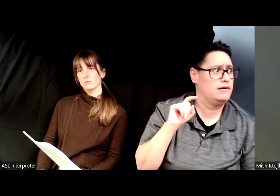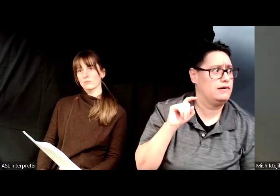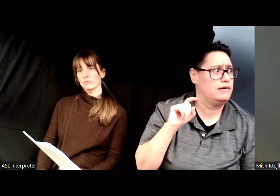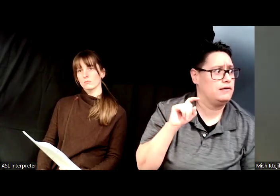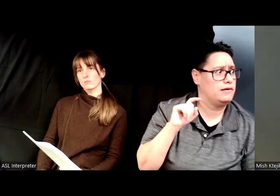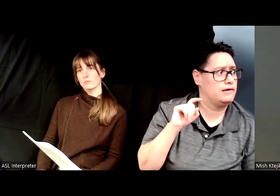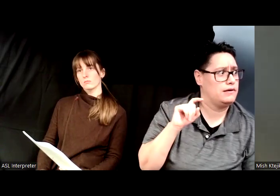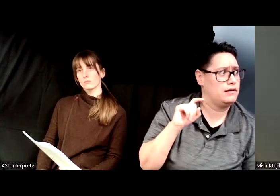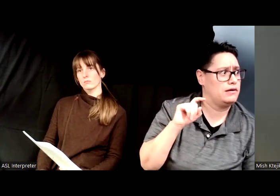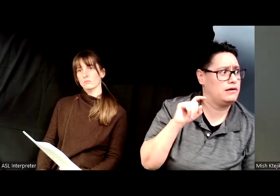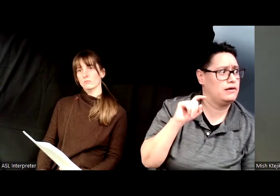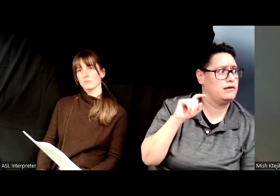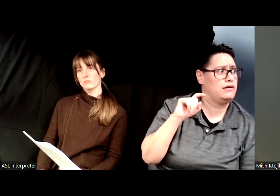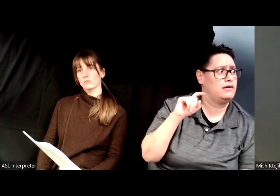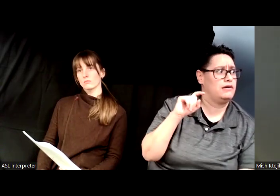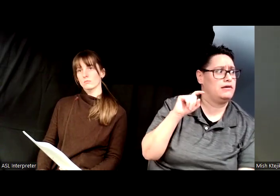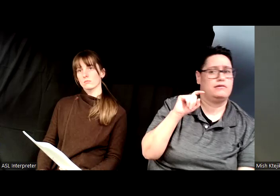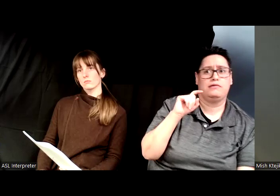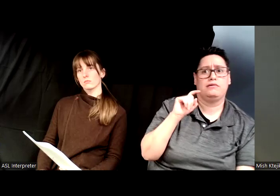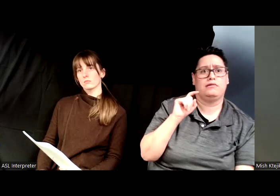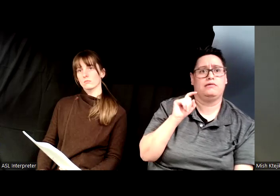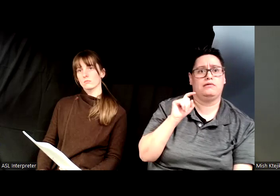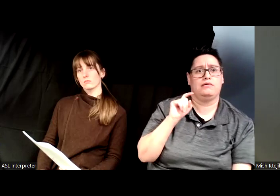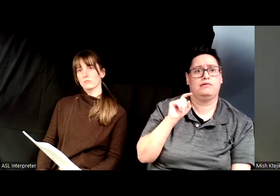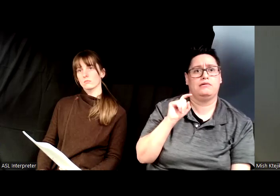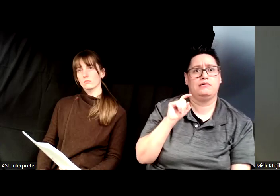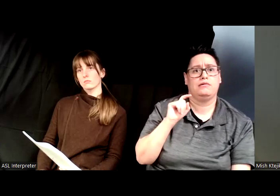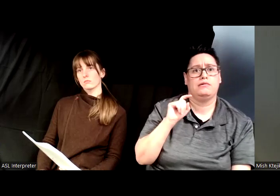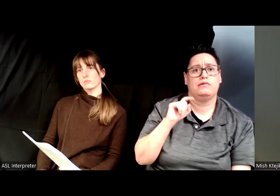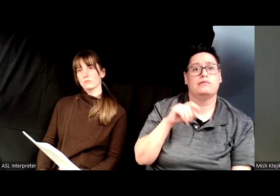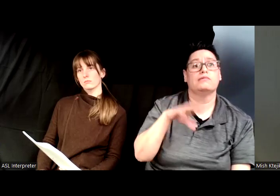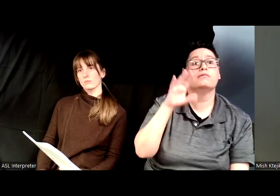Hold on for the interpreter. Eric, please wait and don't respond.